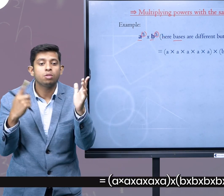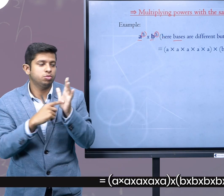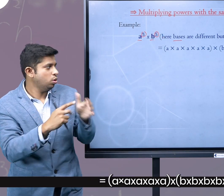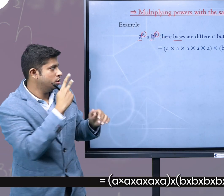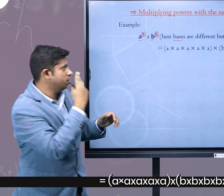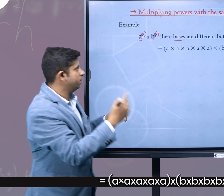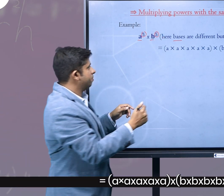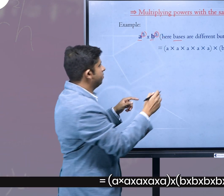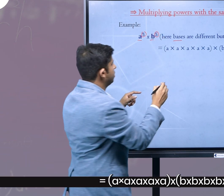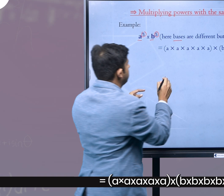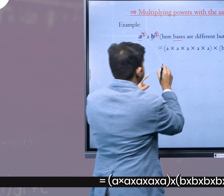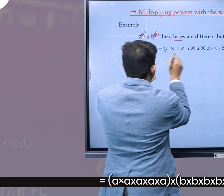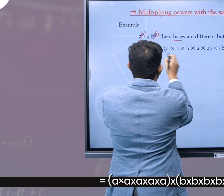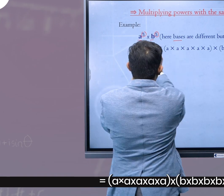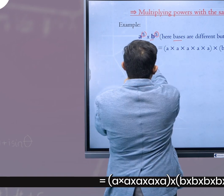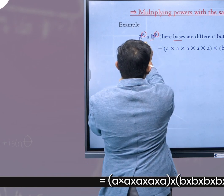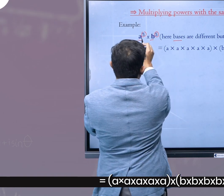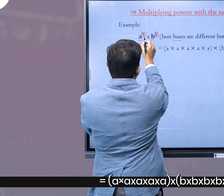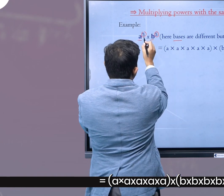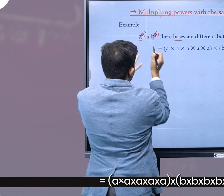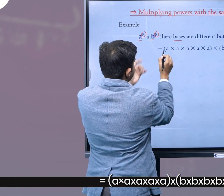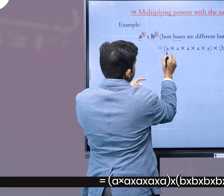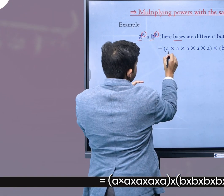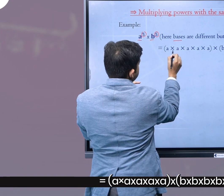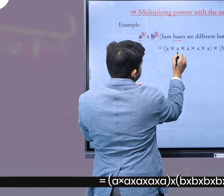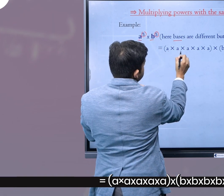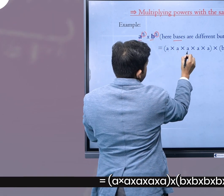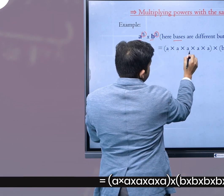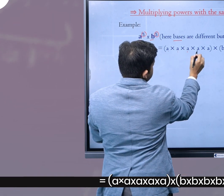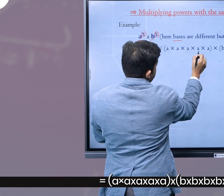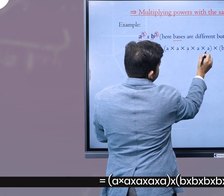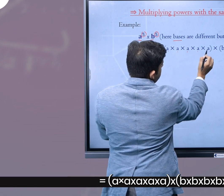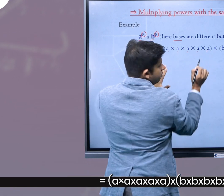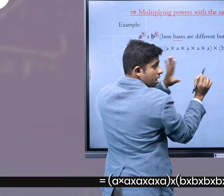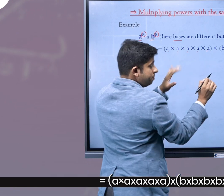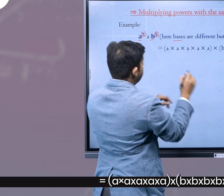Equals to a into a into a into a into a into